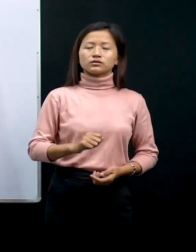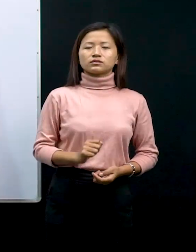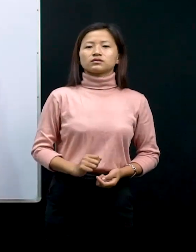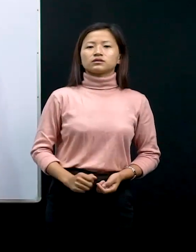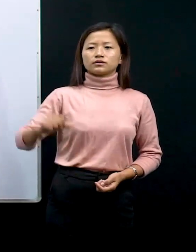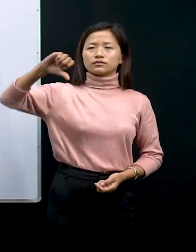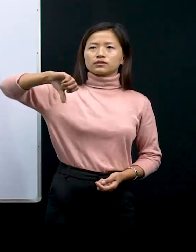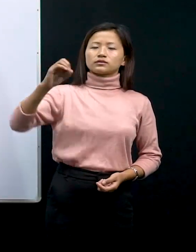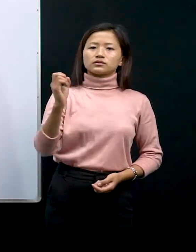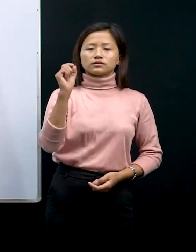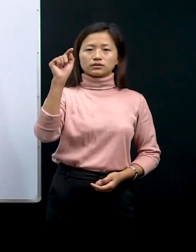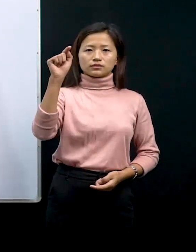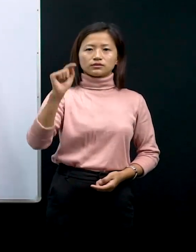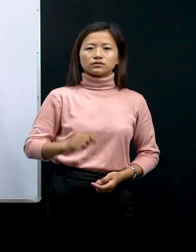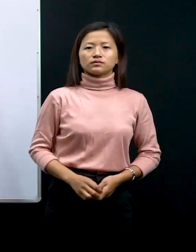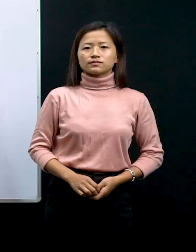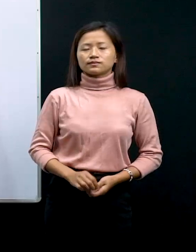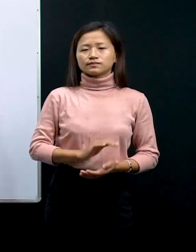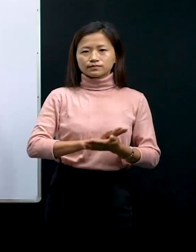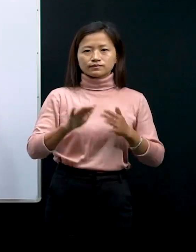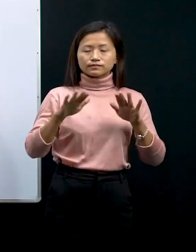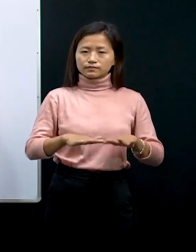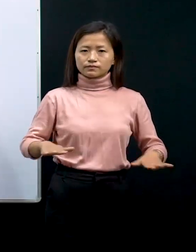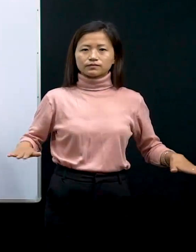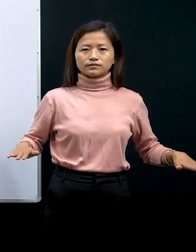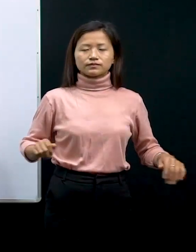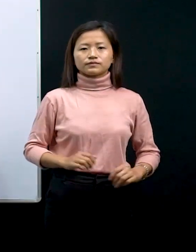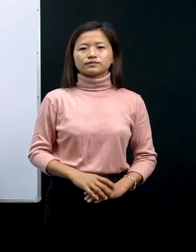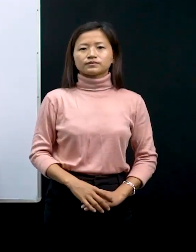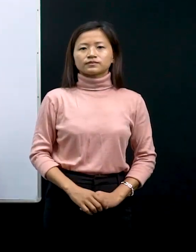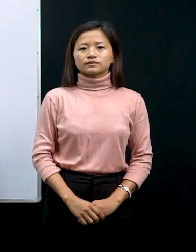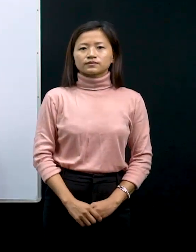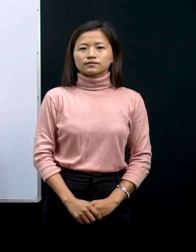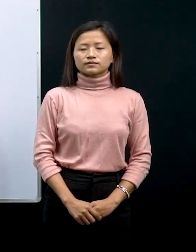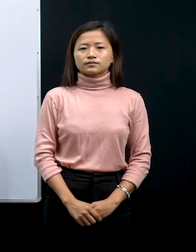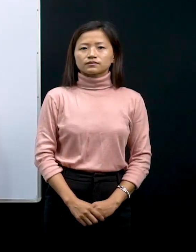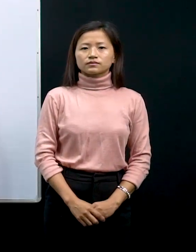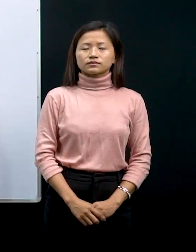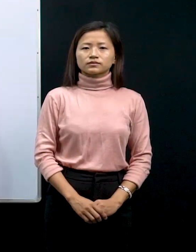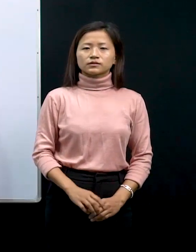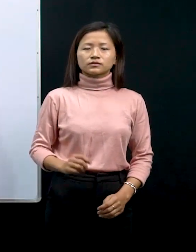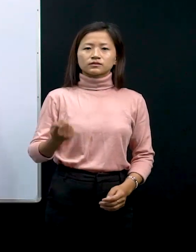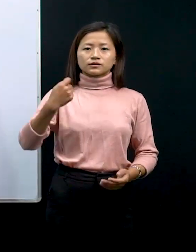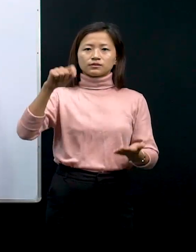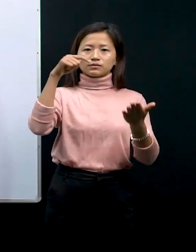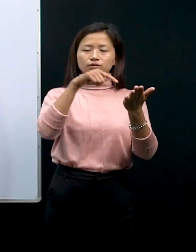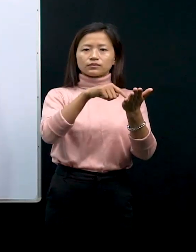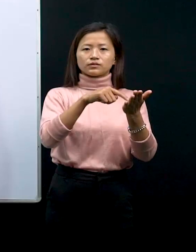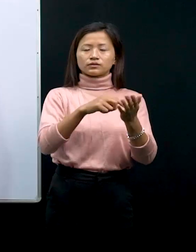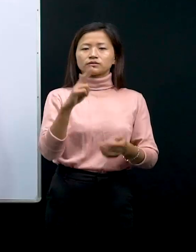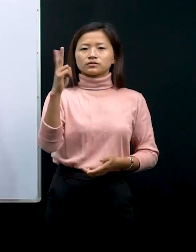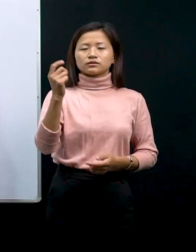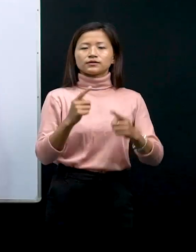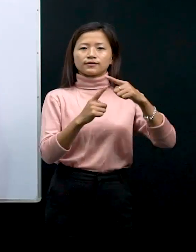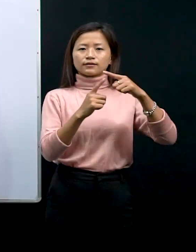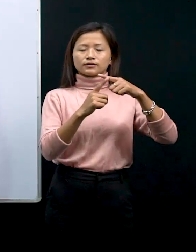degree? 90 degree. Clear, children? Okay. Now, the point of the two tangents we have drawn,